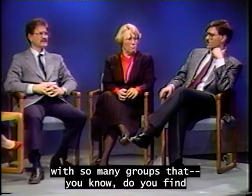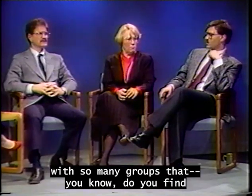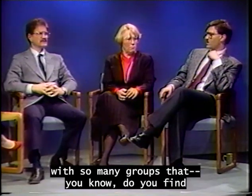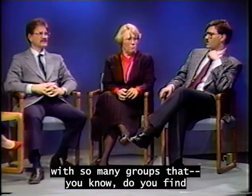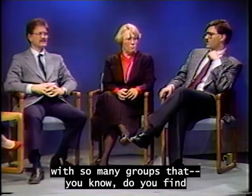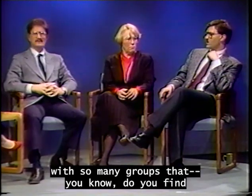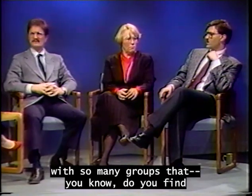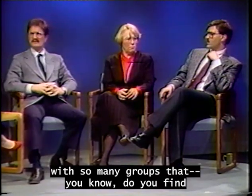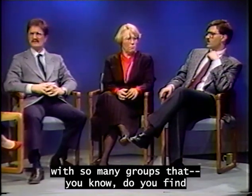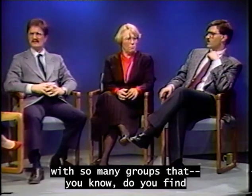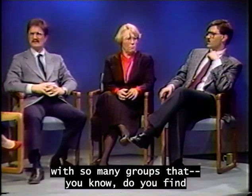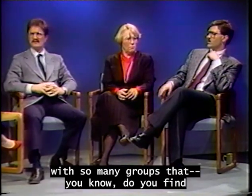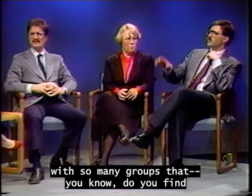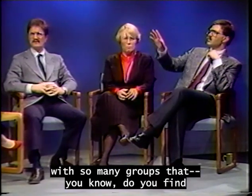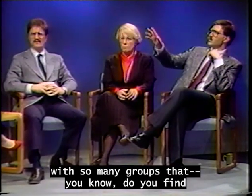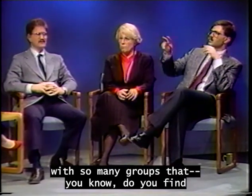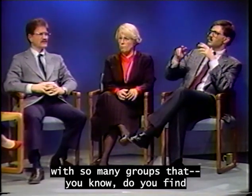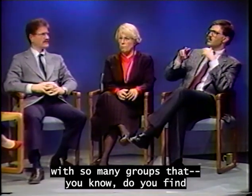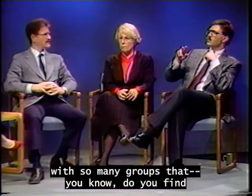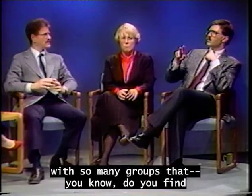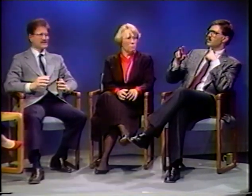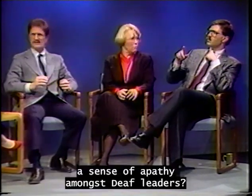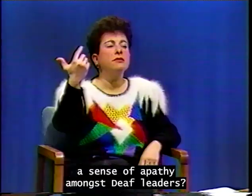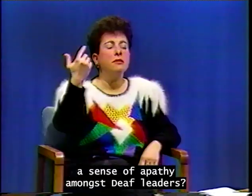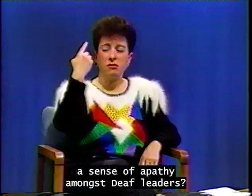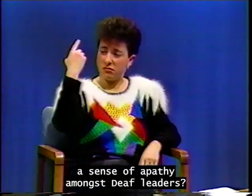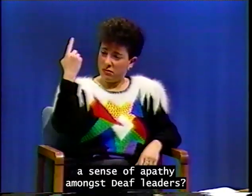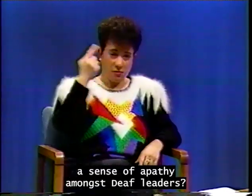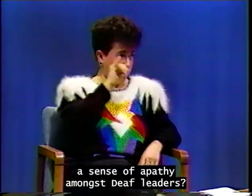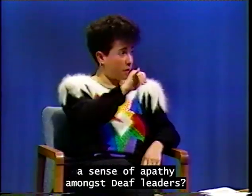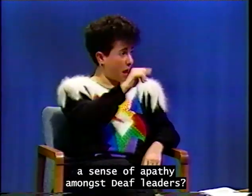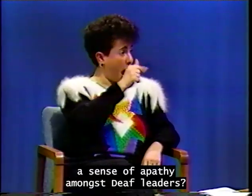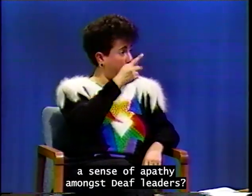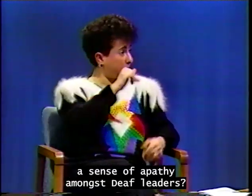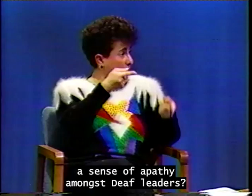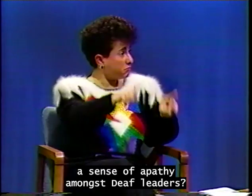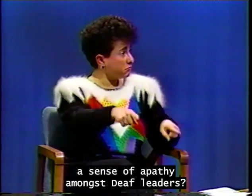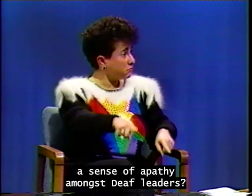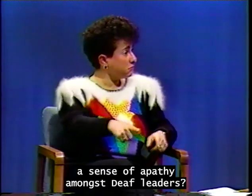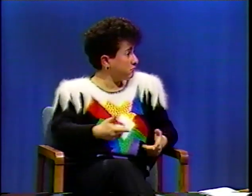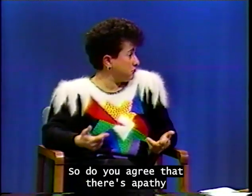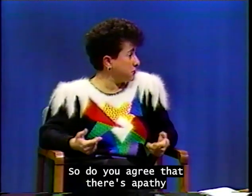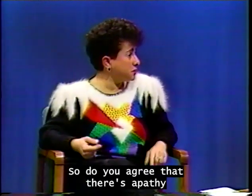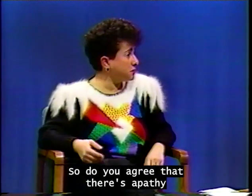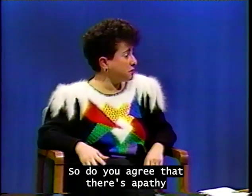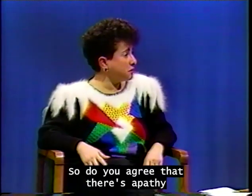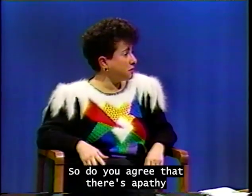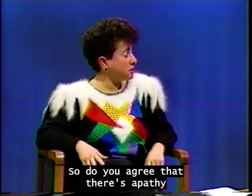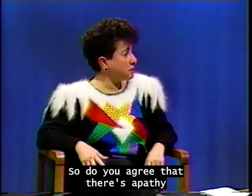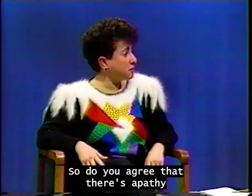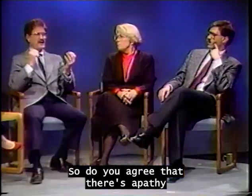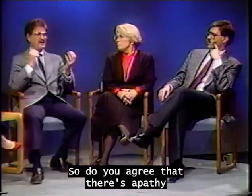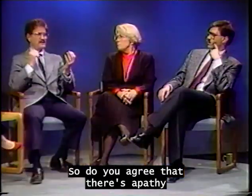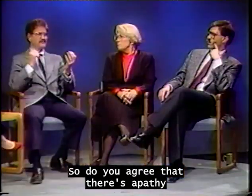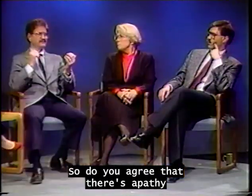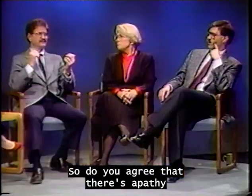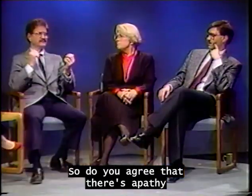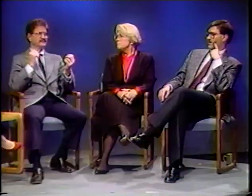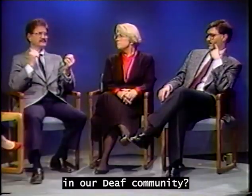with so many groups that, you know, do you find a sense of apathy amongst deaf leaders? So do you agree that there's apathy